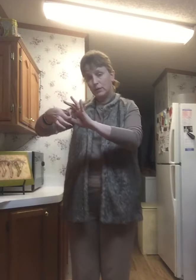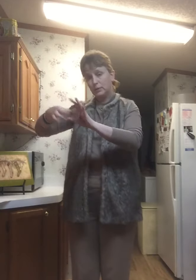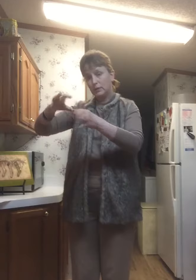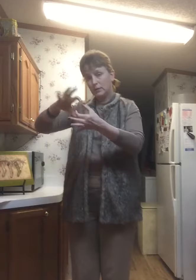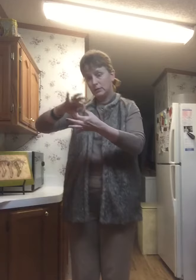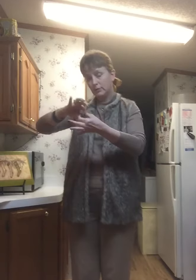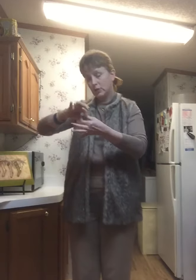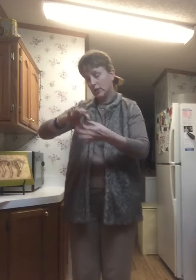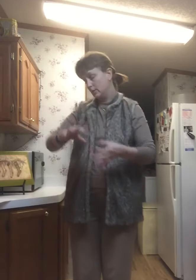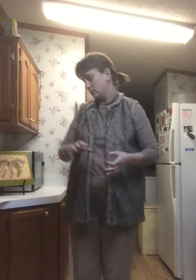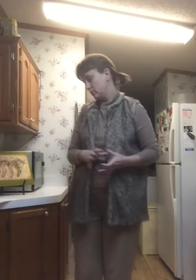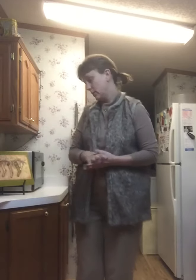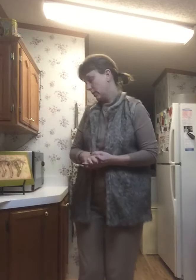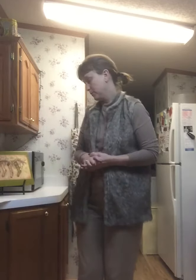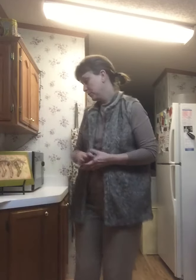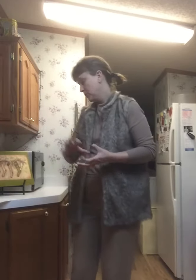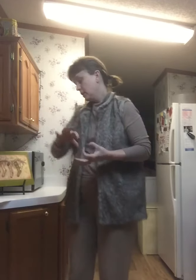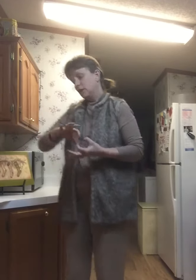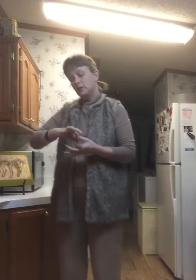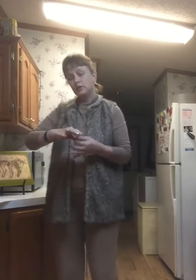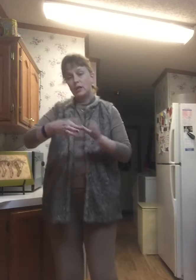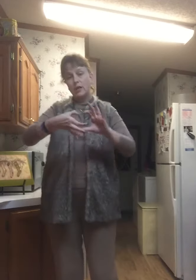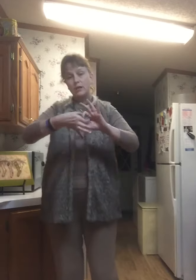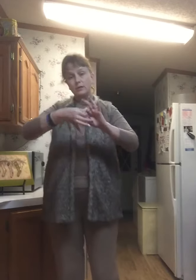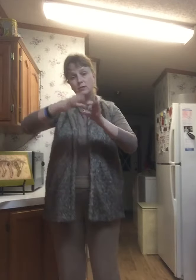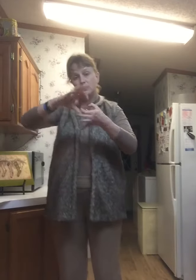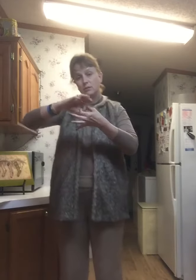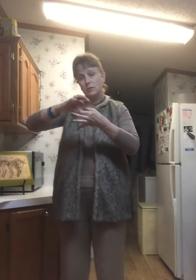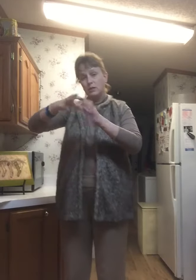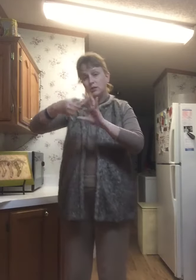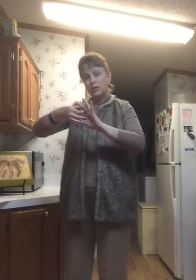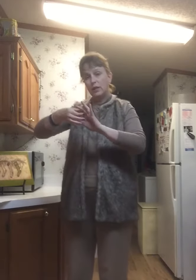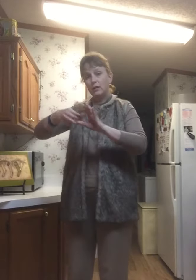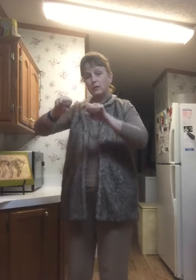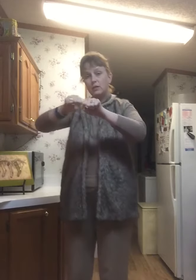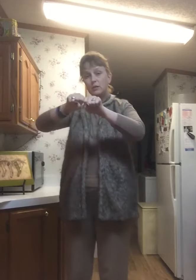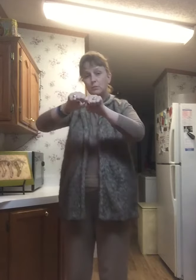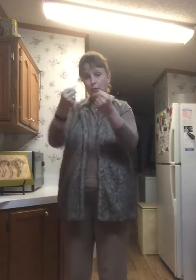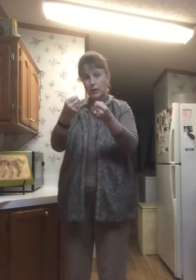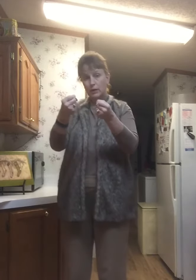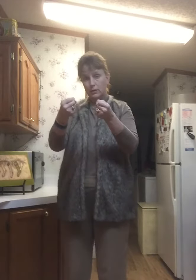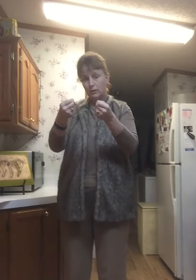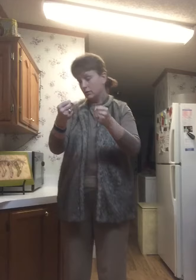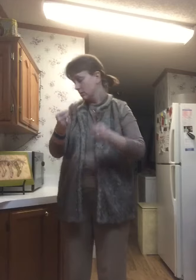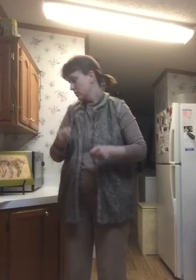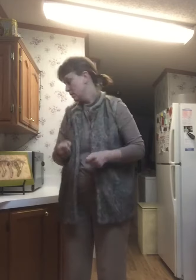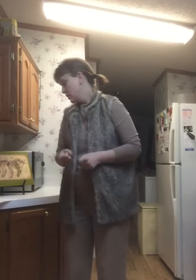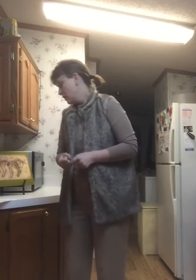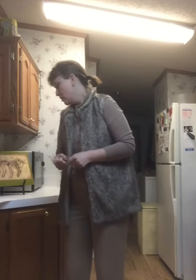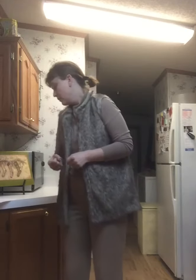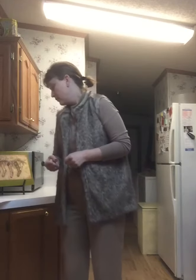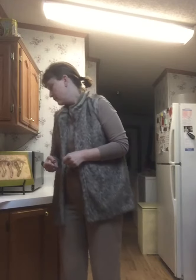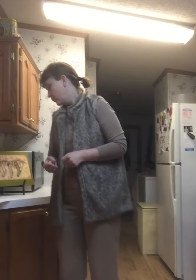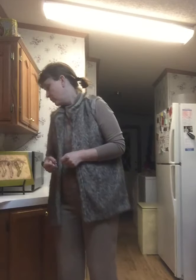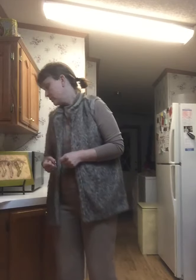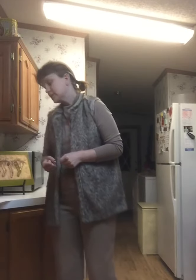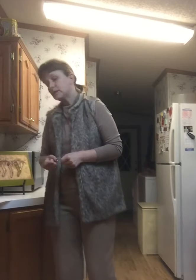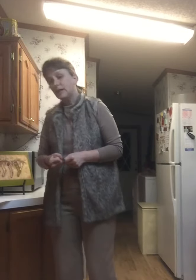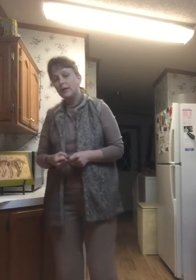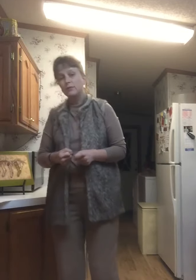the links of a chain. Okay? Chains shall he break. For the slave, we're